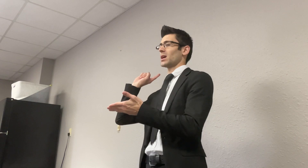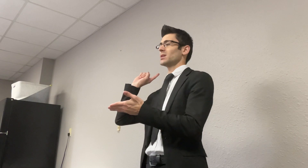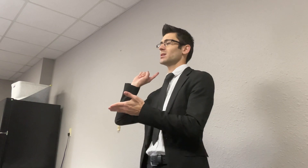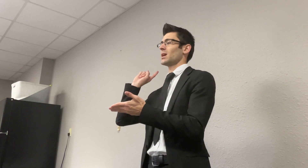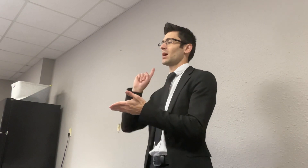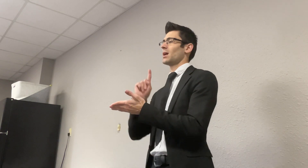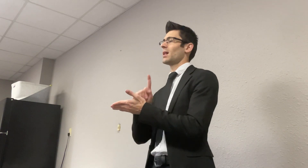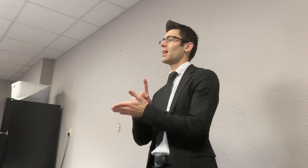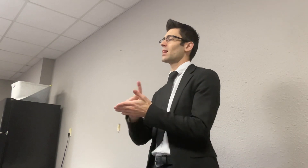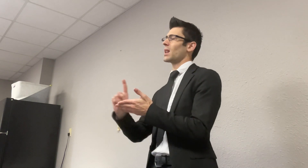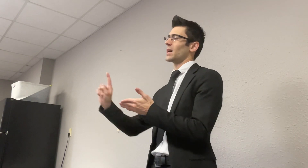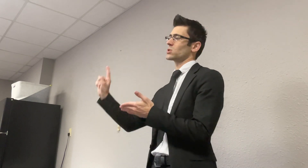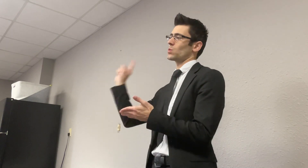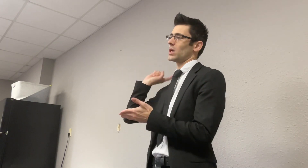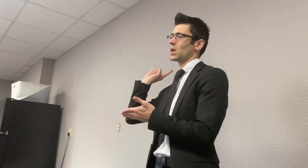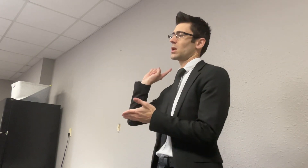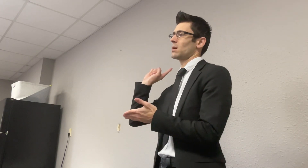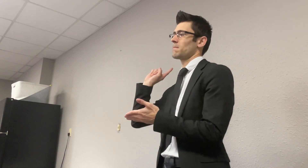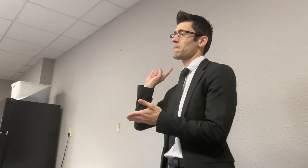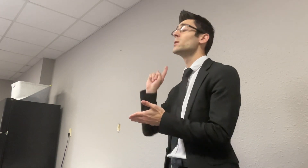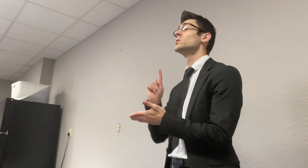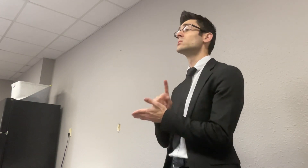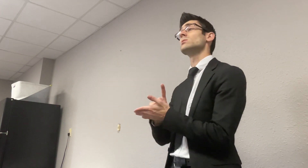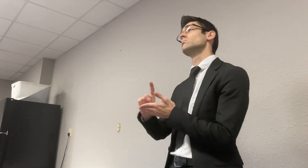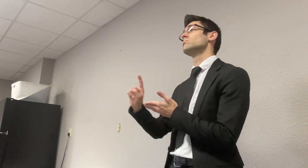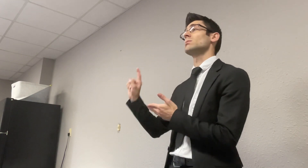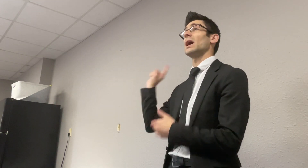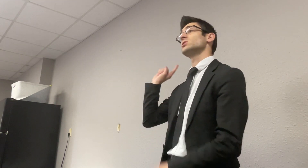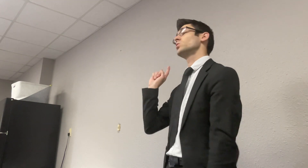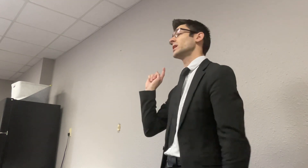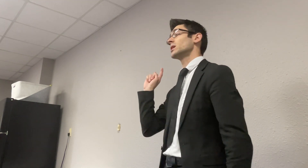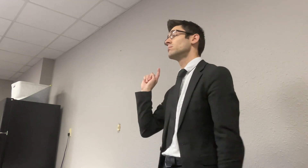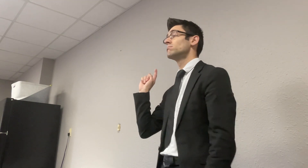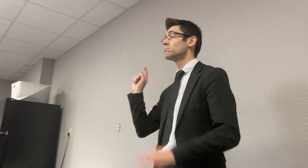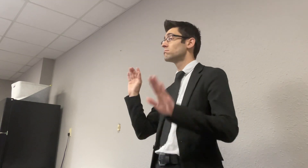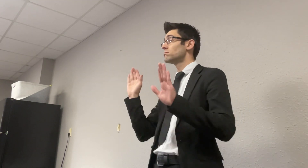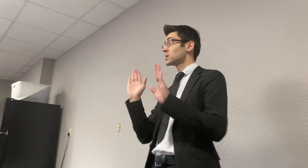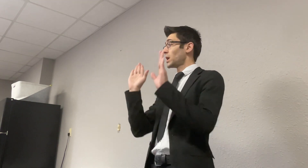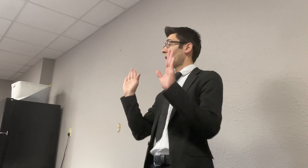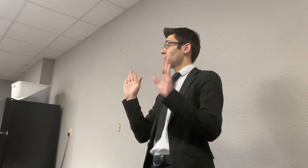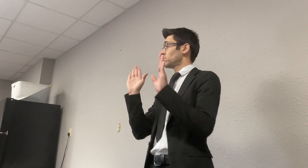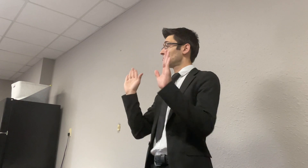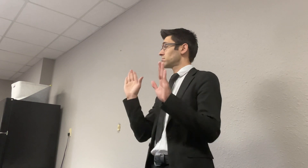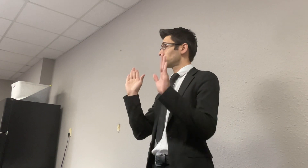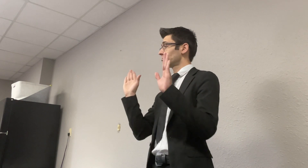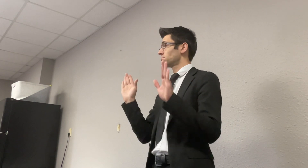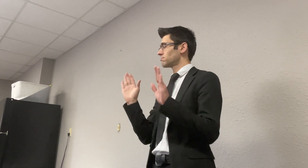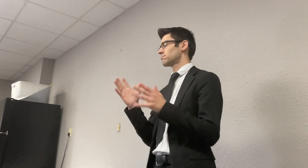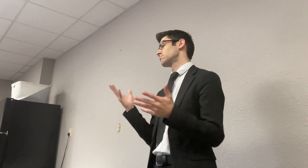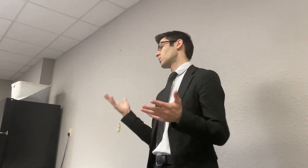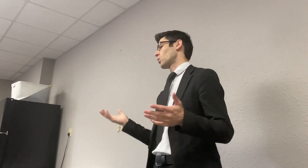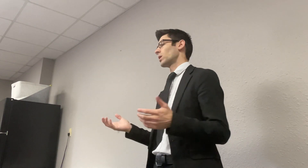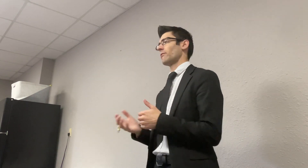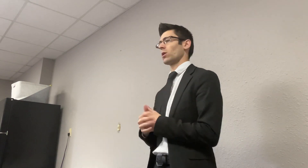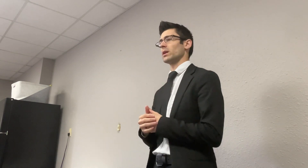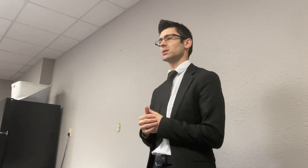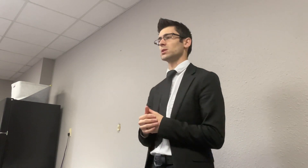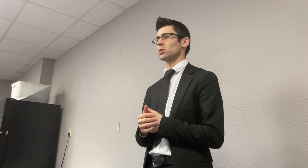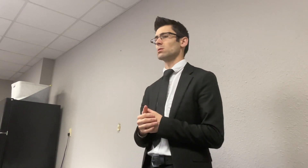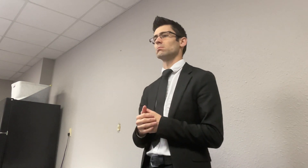see that? Last week. So last week, Sunday, or whatever it is that you're going